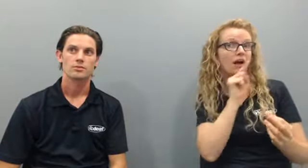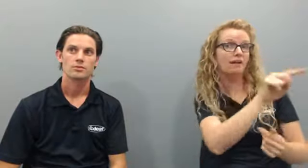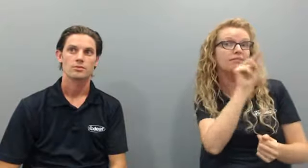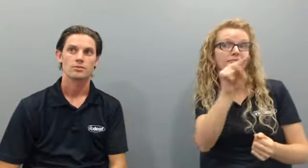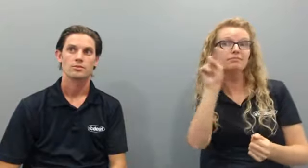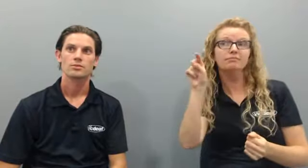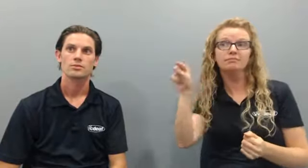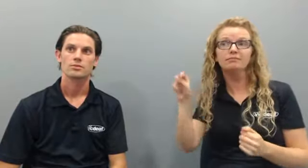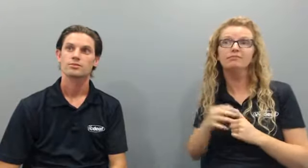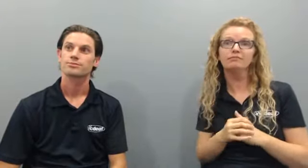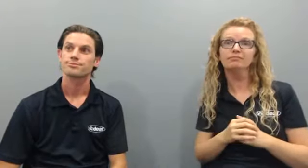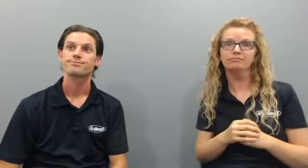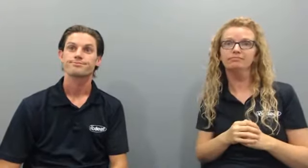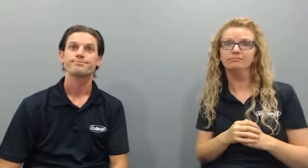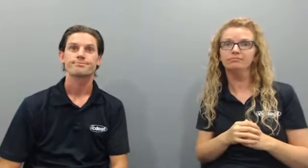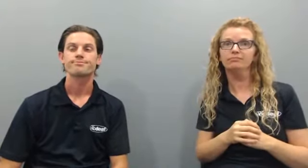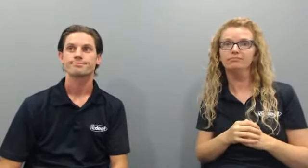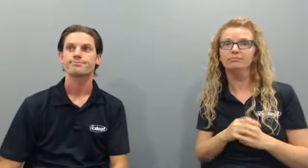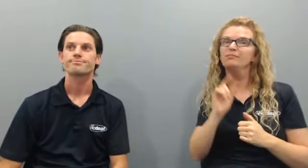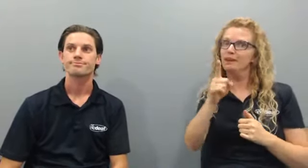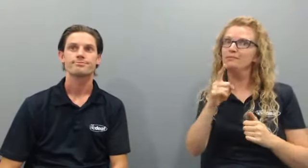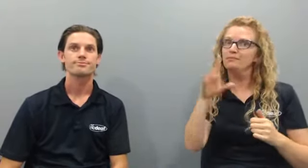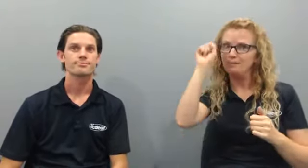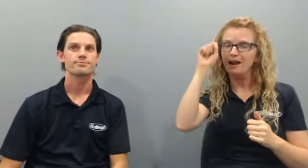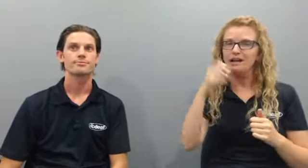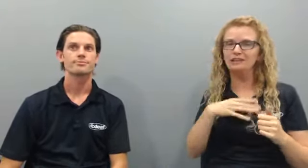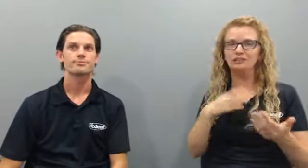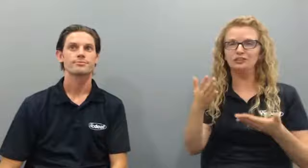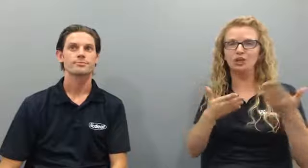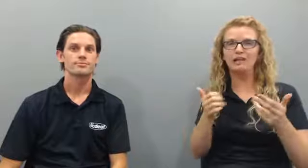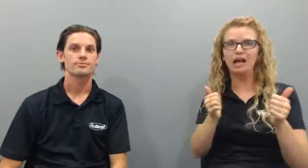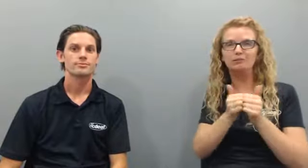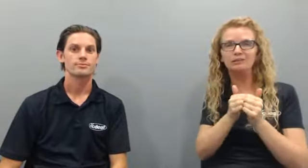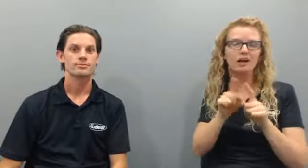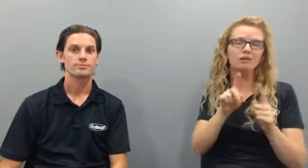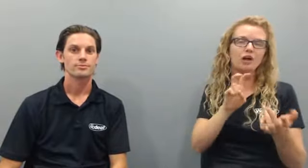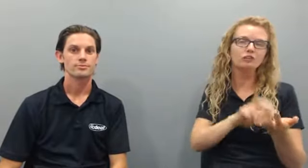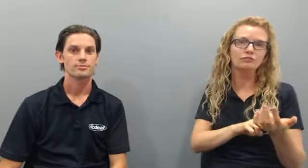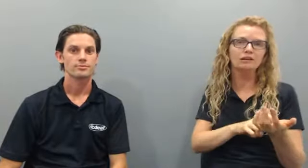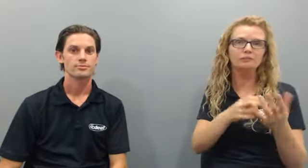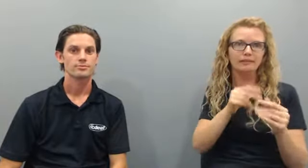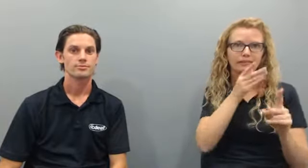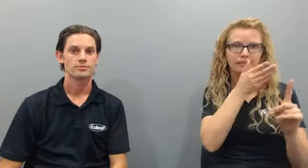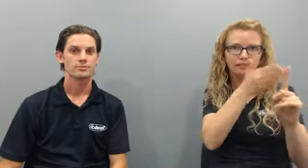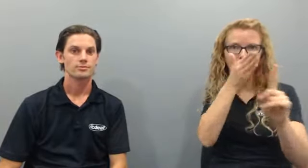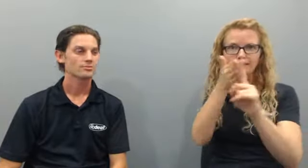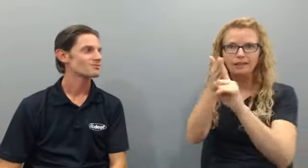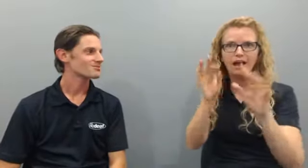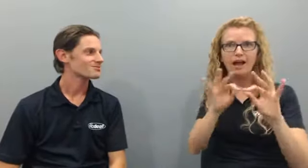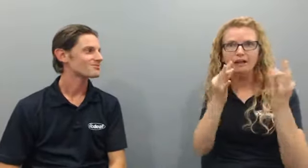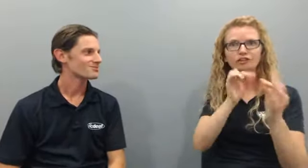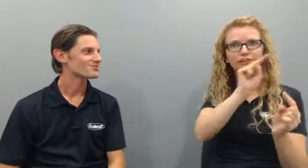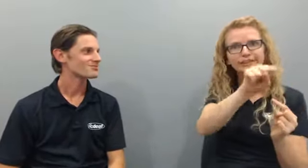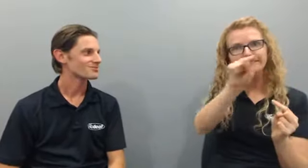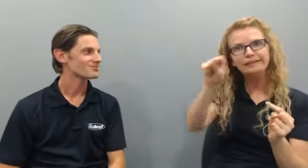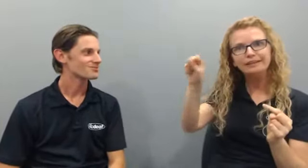the interpreting agency can't find you interpreters, then you can look around at other agencies. It's important that in your service agreement, in your